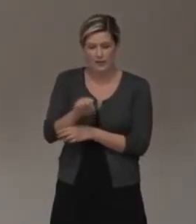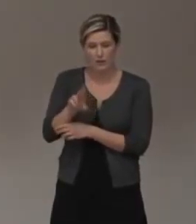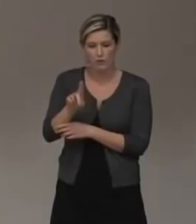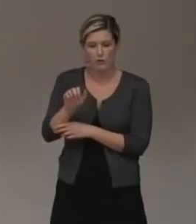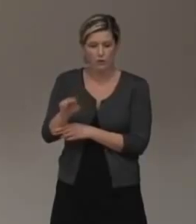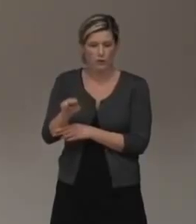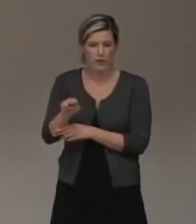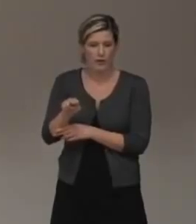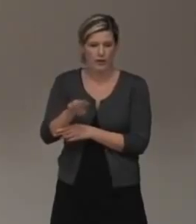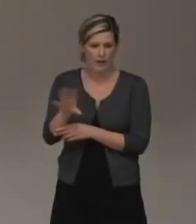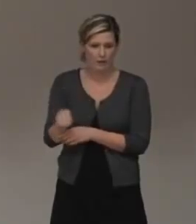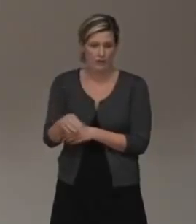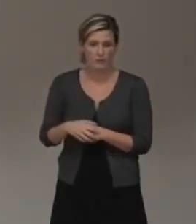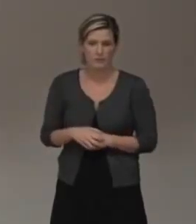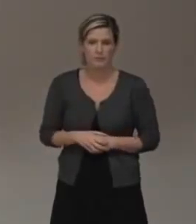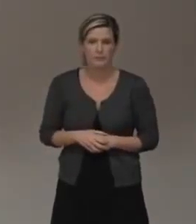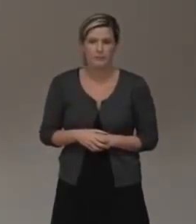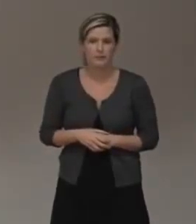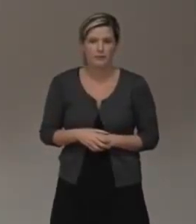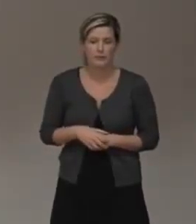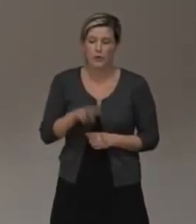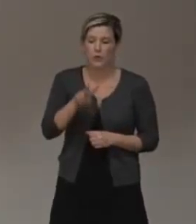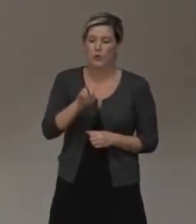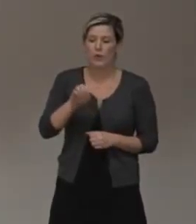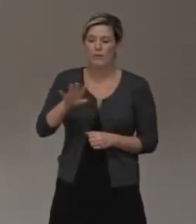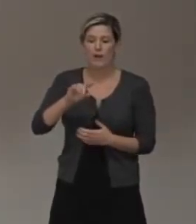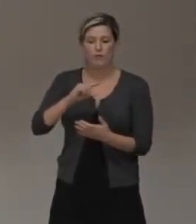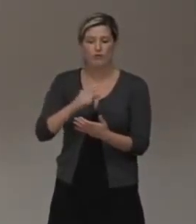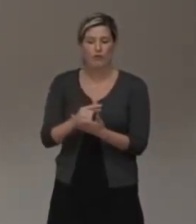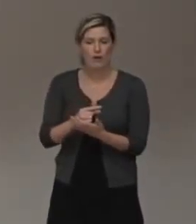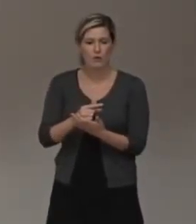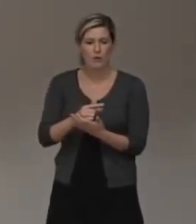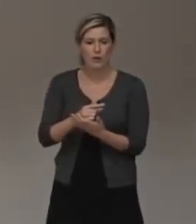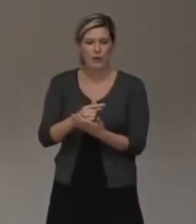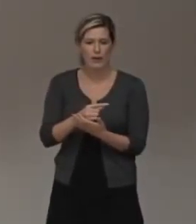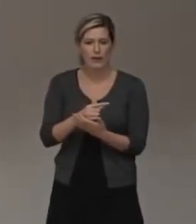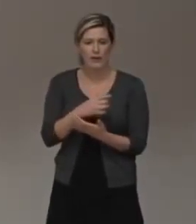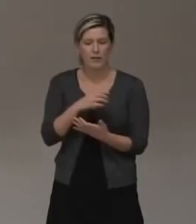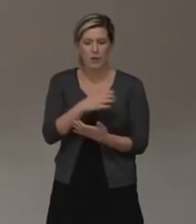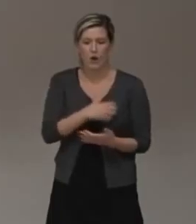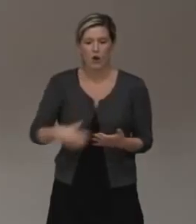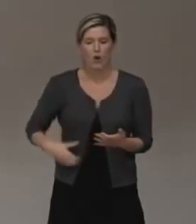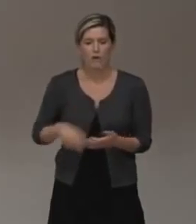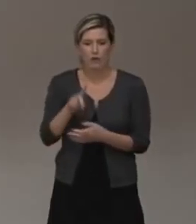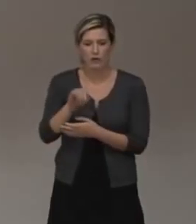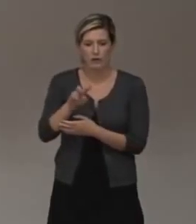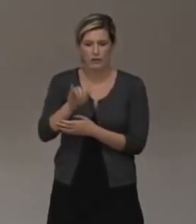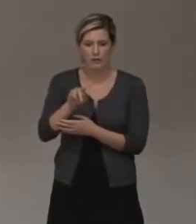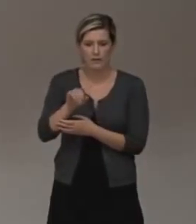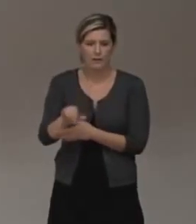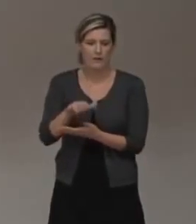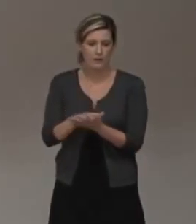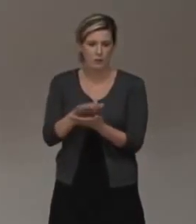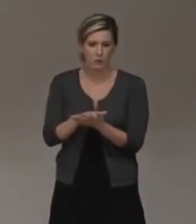Sudan. As a 2005 graduate of Harvard Divinity School, she has chosen to